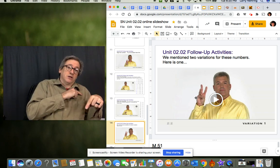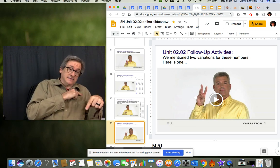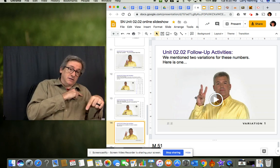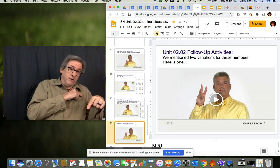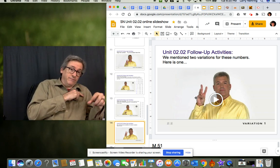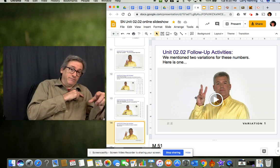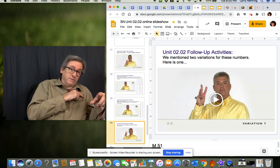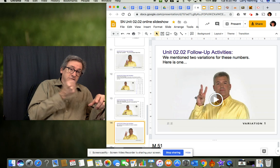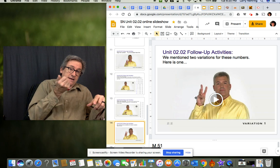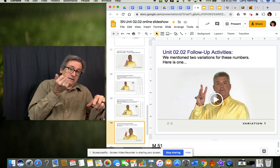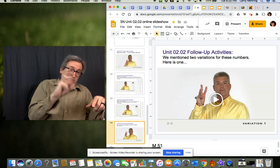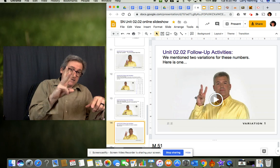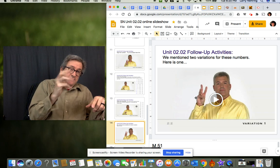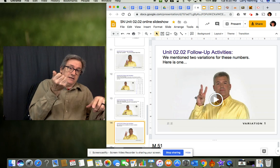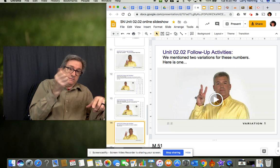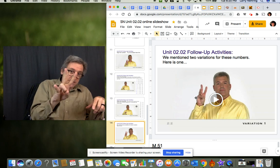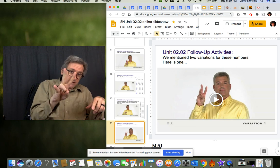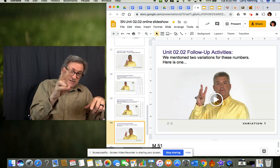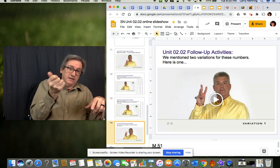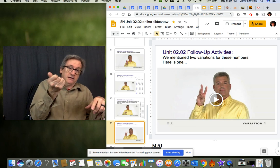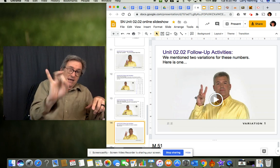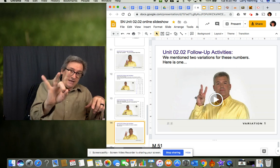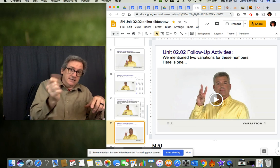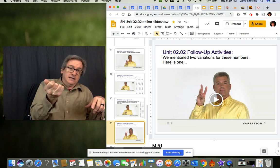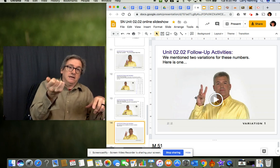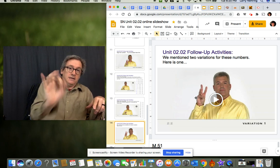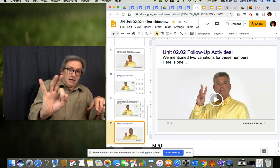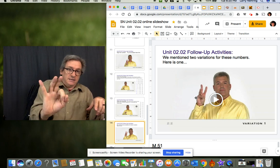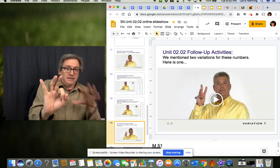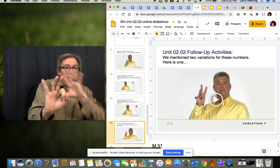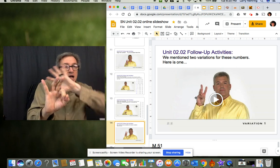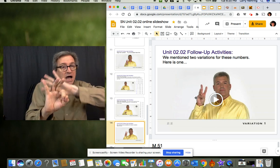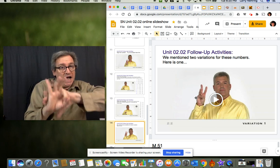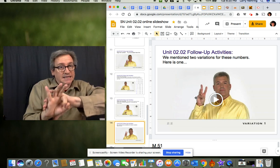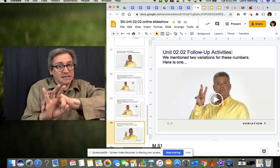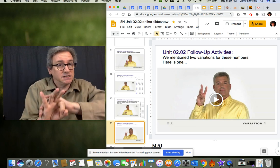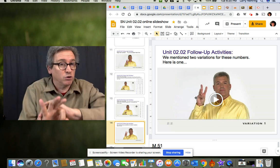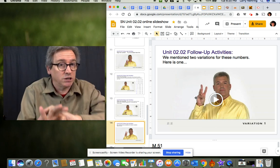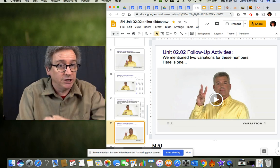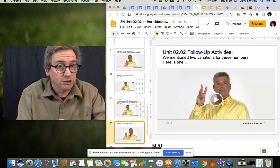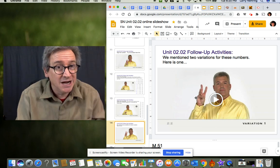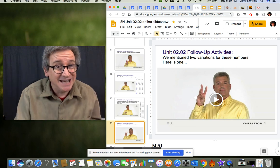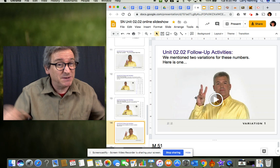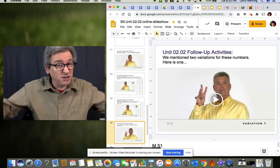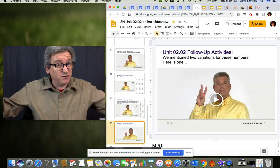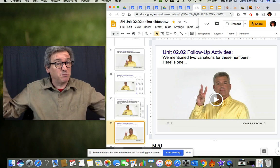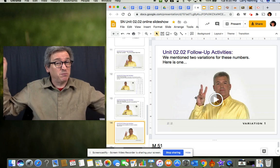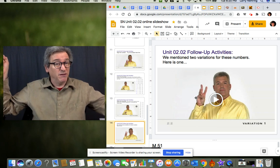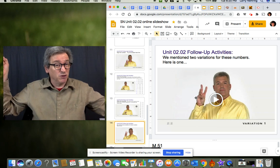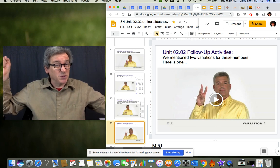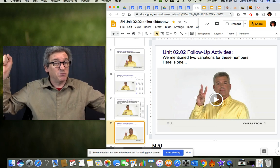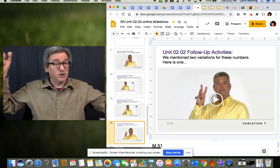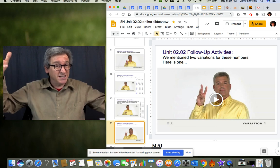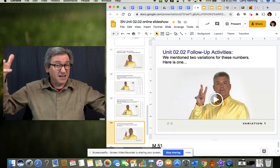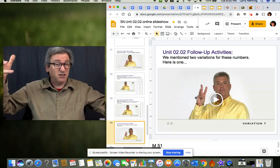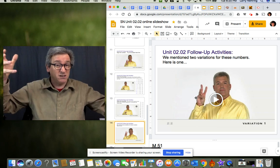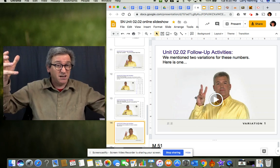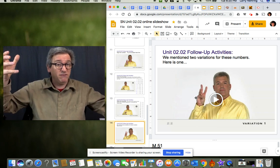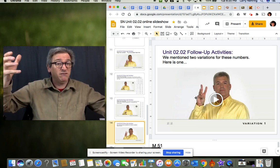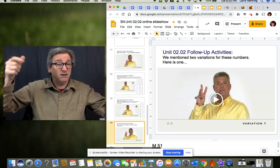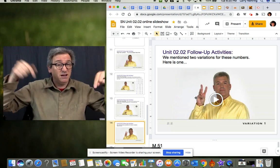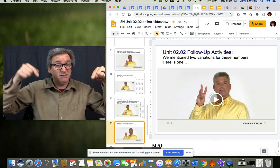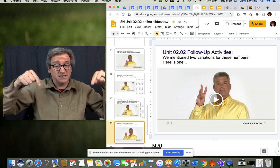the more classic way. 10, 16, 17, 18, 19. I think this is more clear, especially if you're doing